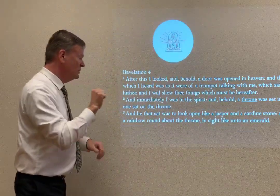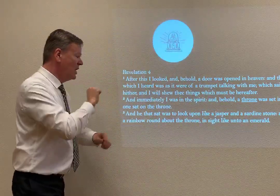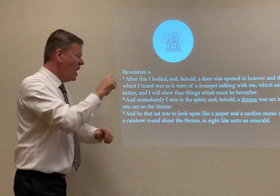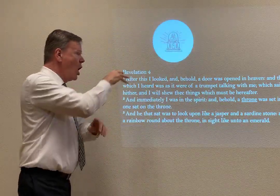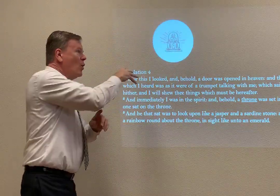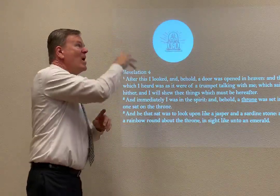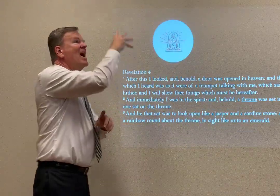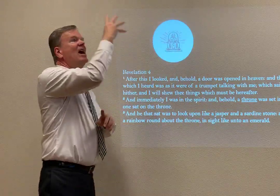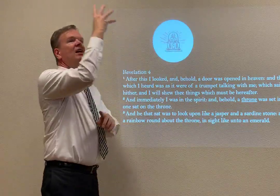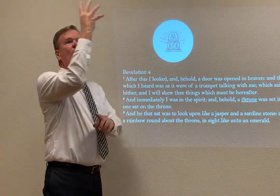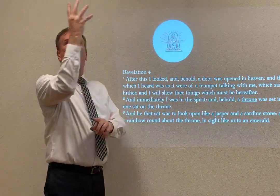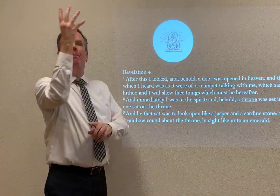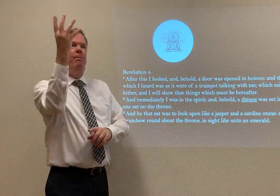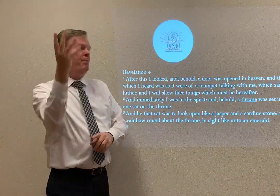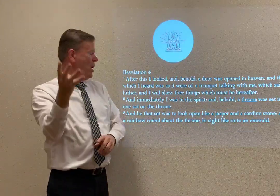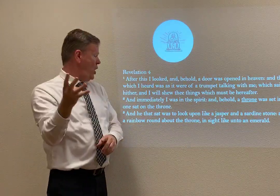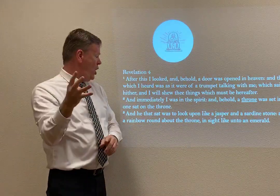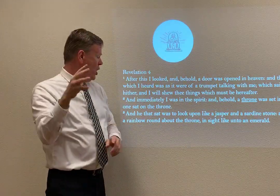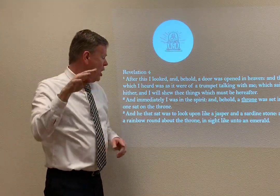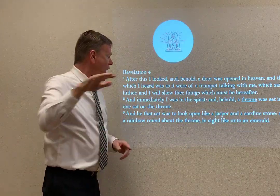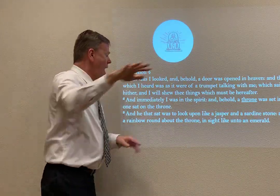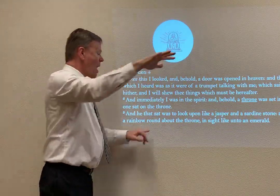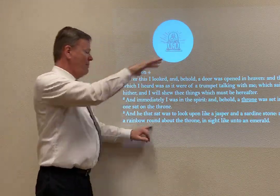Sardine stone, and there was a rainbow